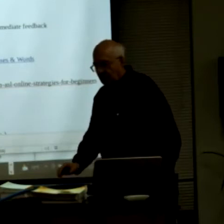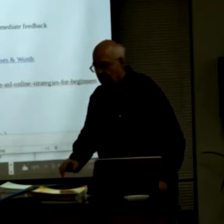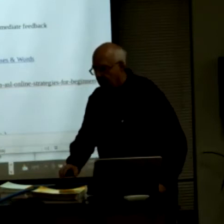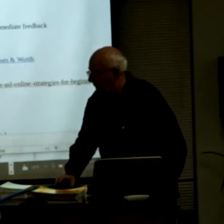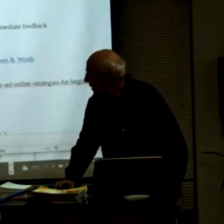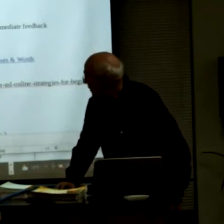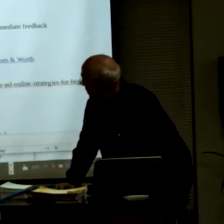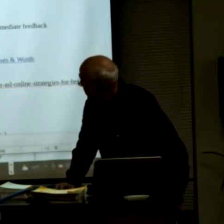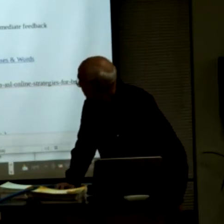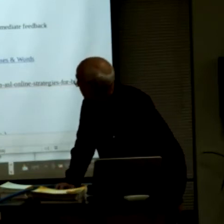Okay.